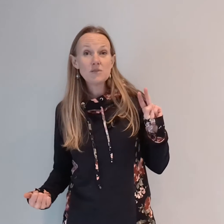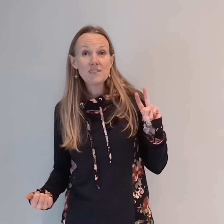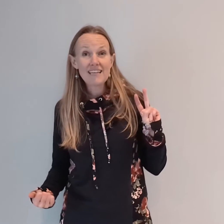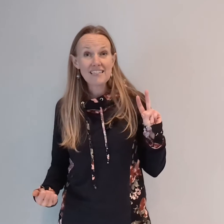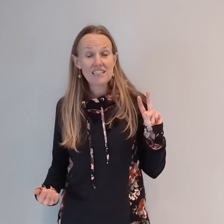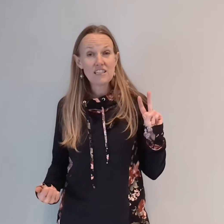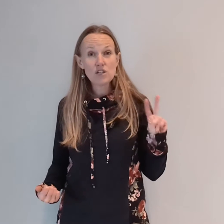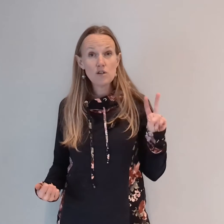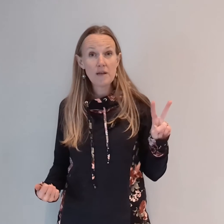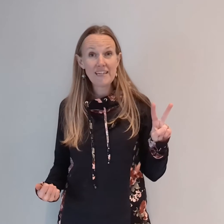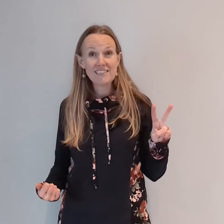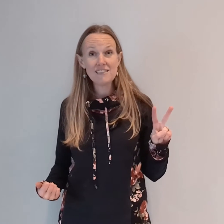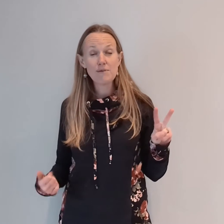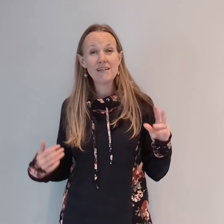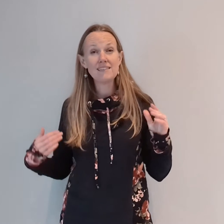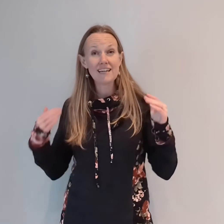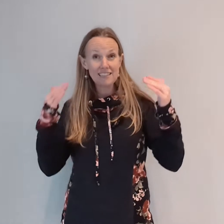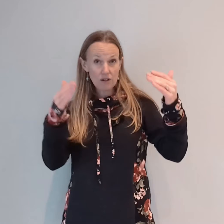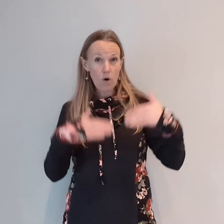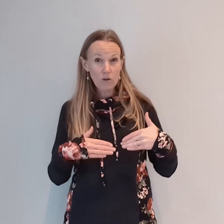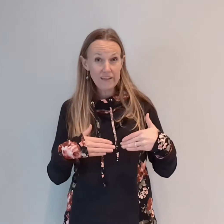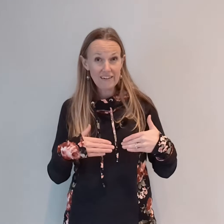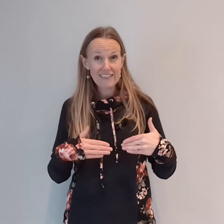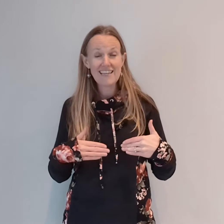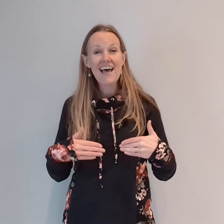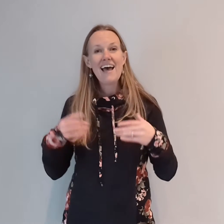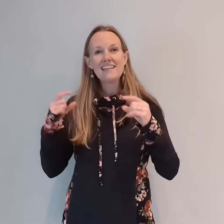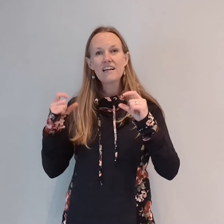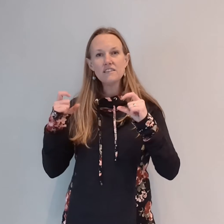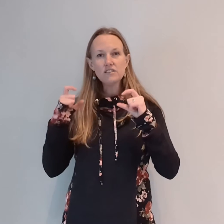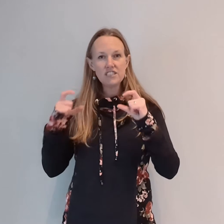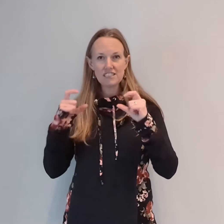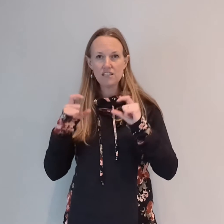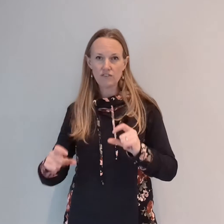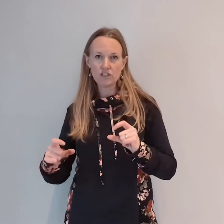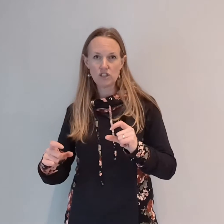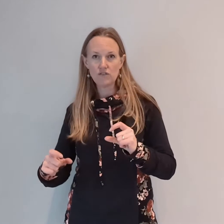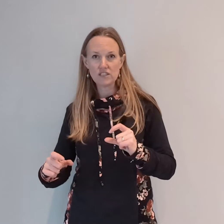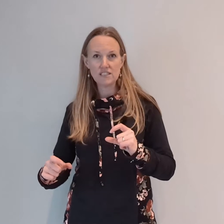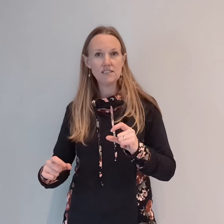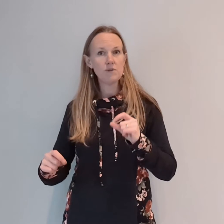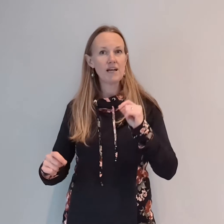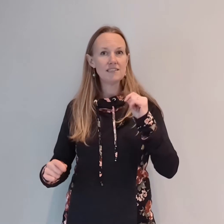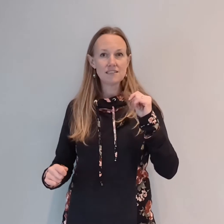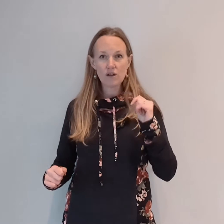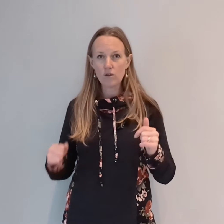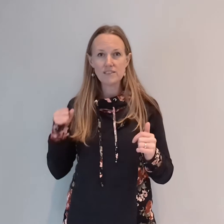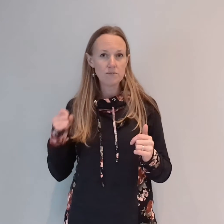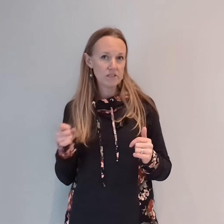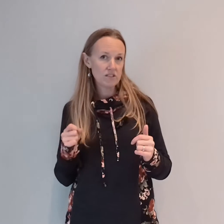one is actually 2 pages because I did the whole lyrics. And then I also just did the first 2 verses because the chorus and the bridge are